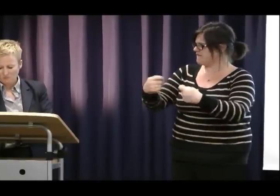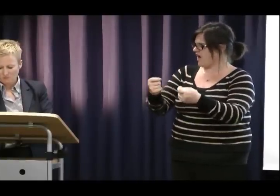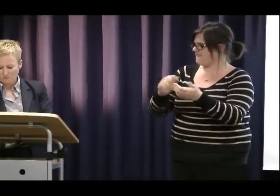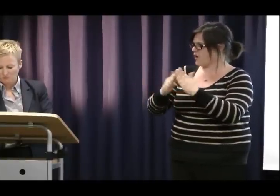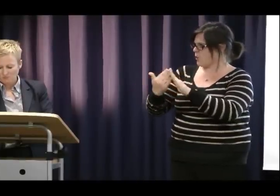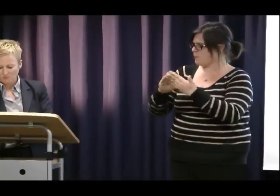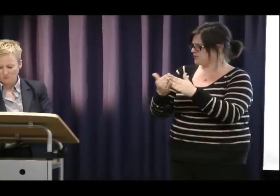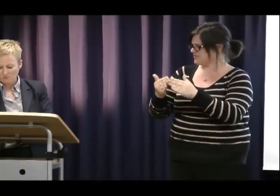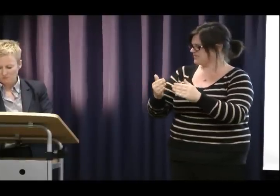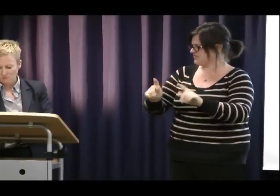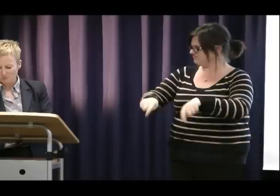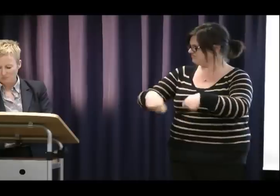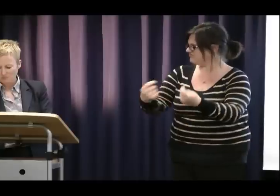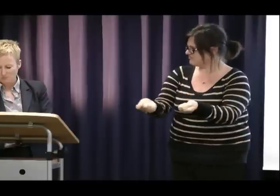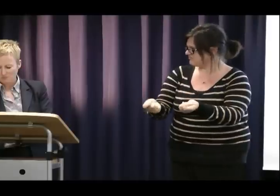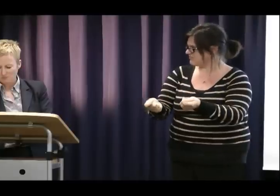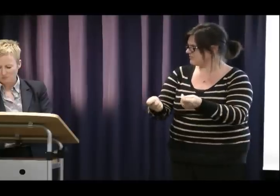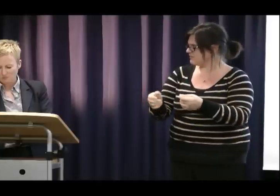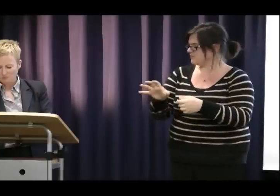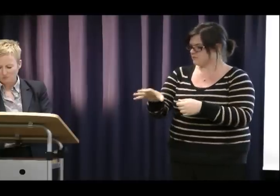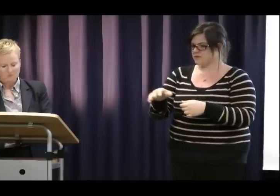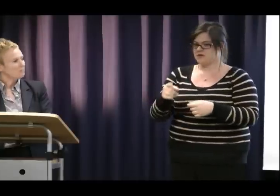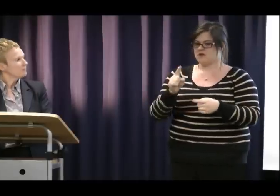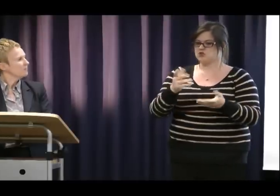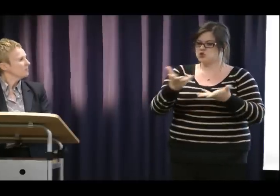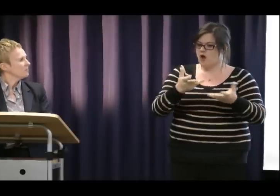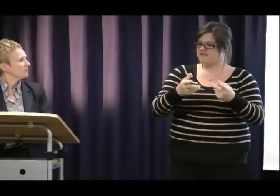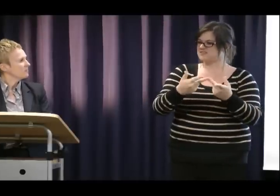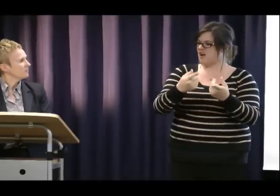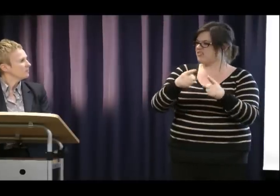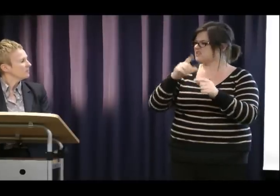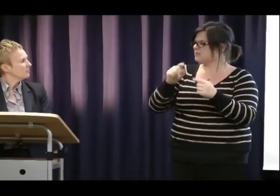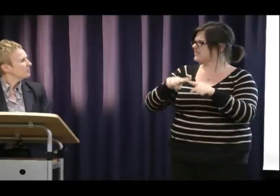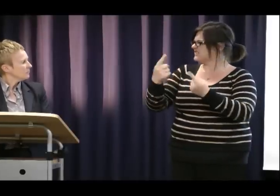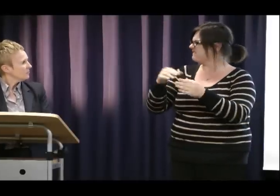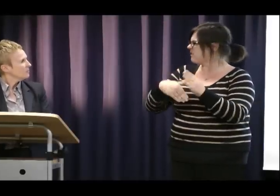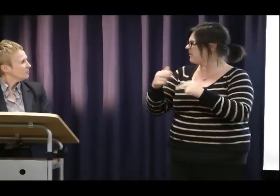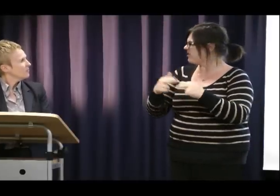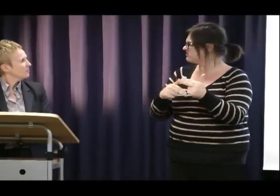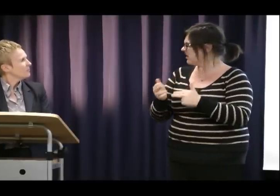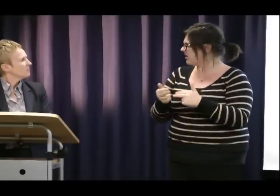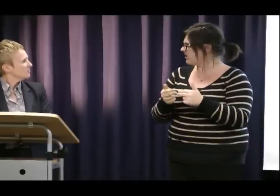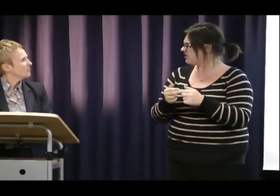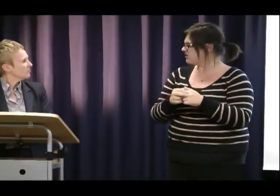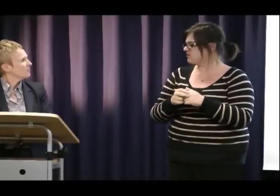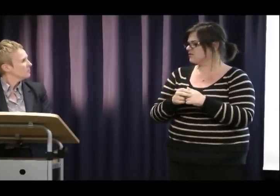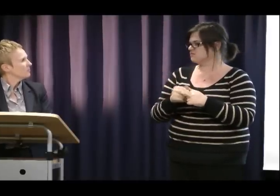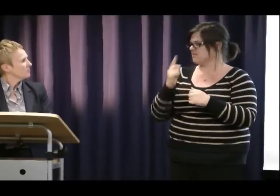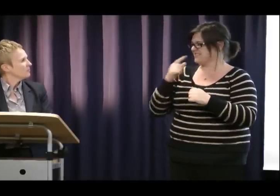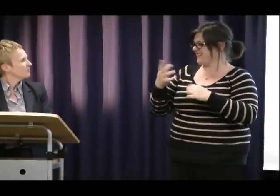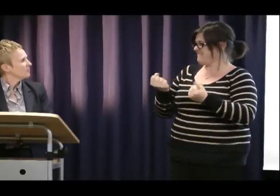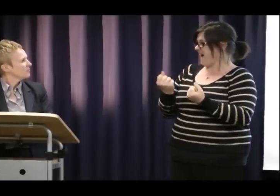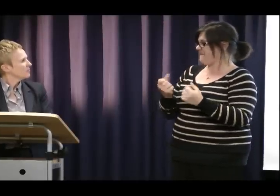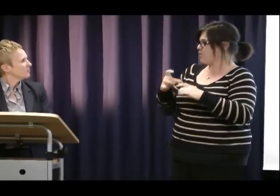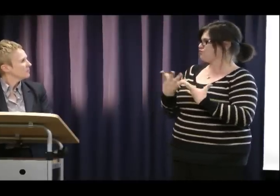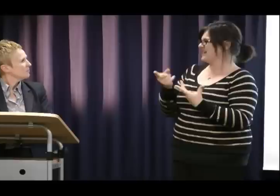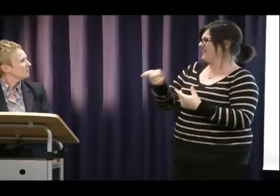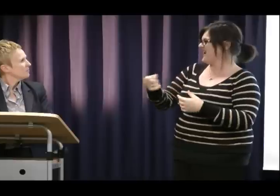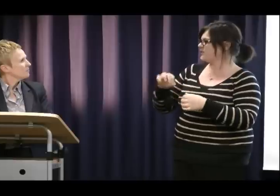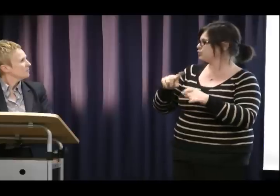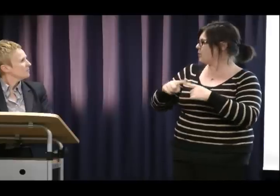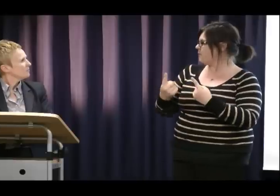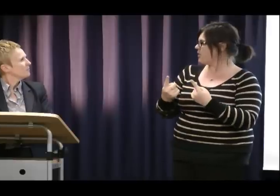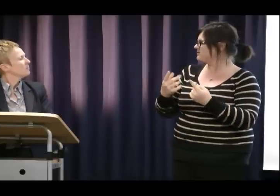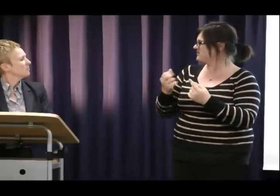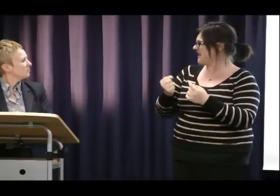work with that group to provide a community centre, so that's one idea. And services and service provision can